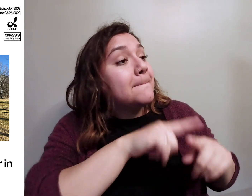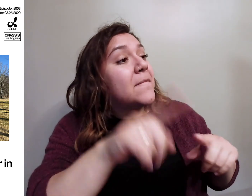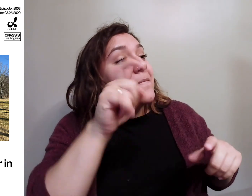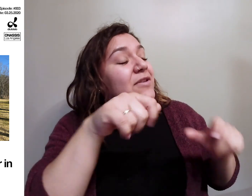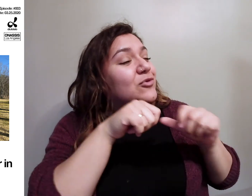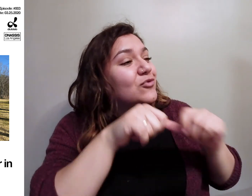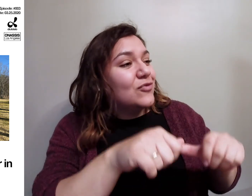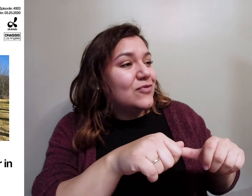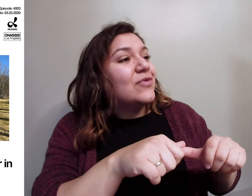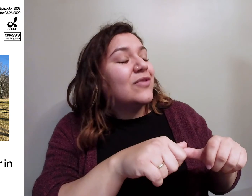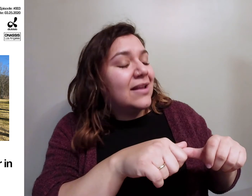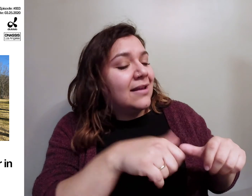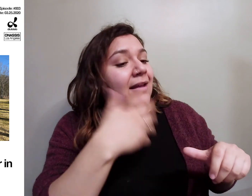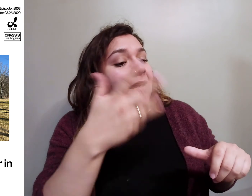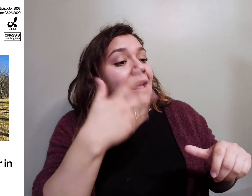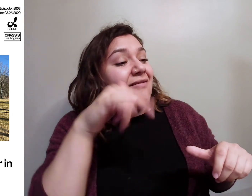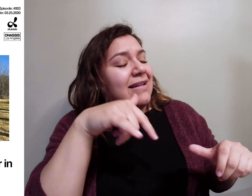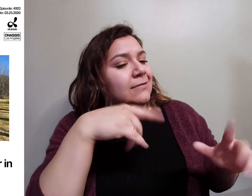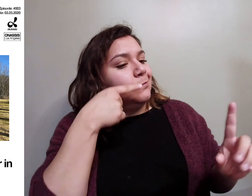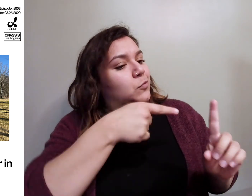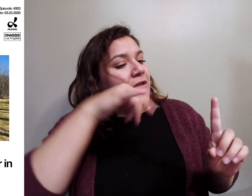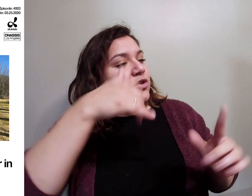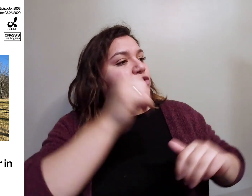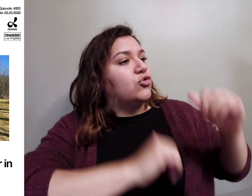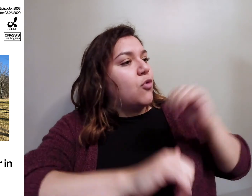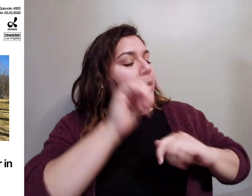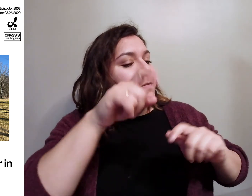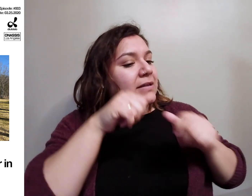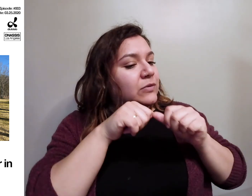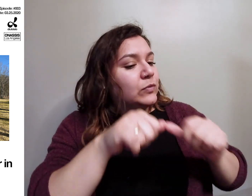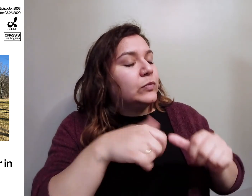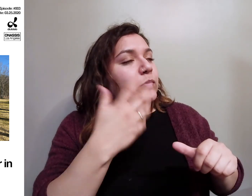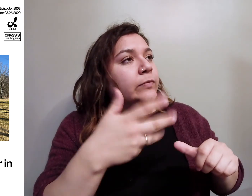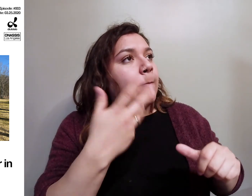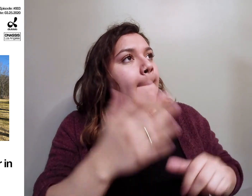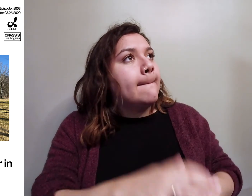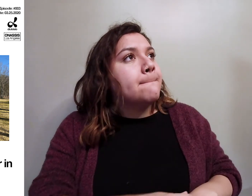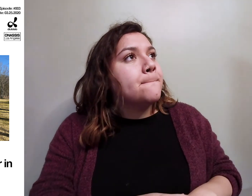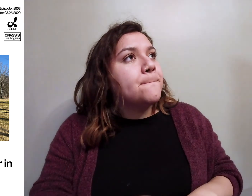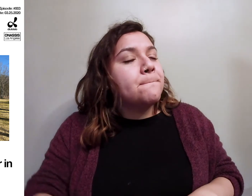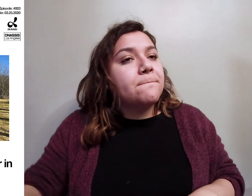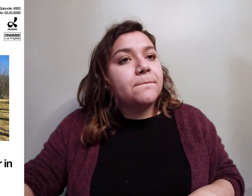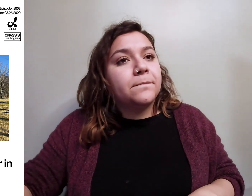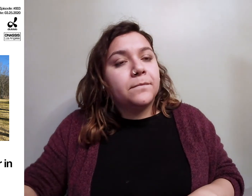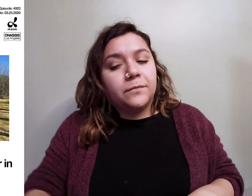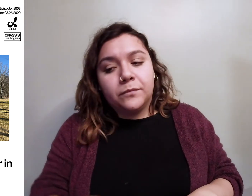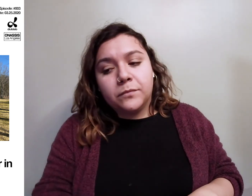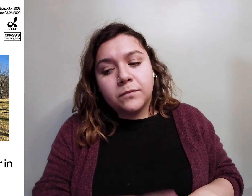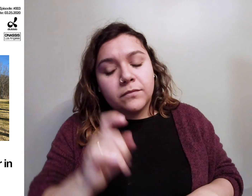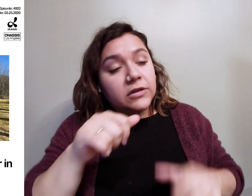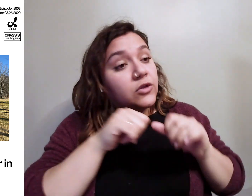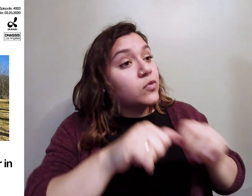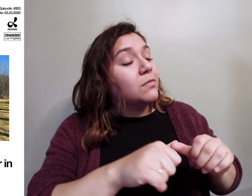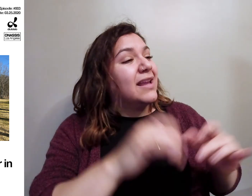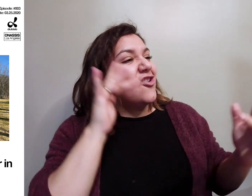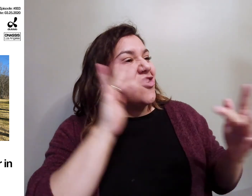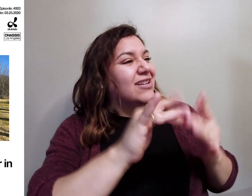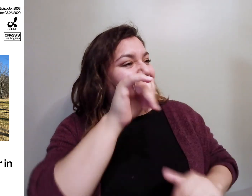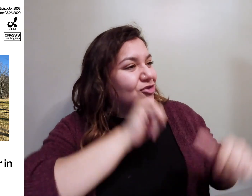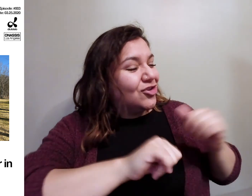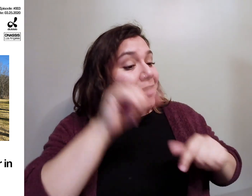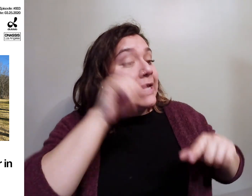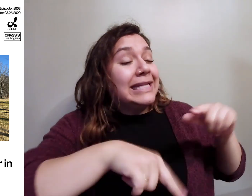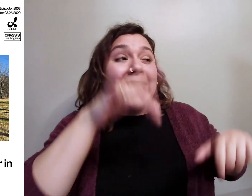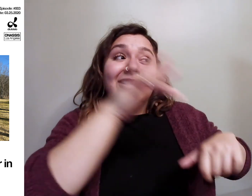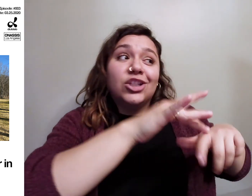Yes, we will. We will touch each other with our words. A huge hug, and thank you very much. To you too. Bye-bye. See